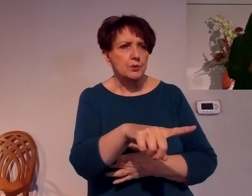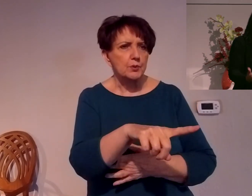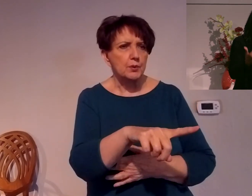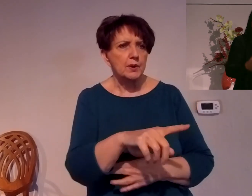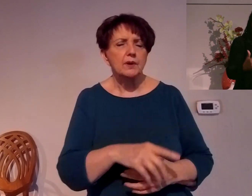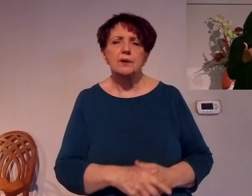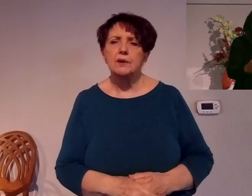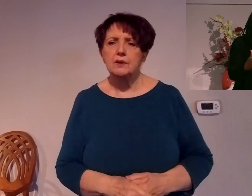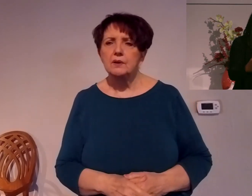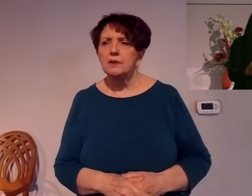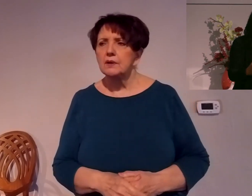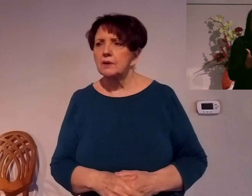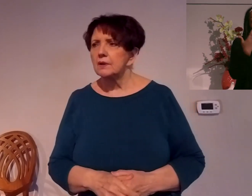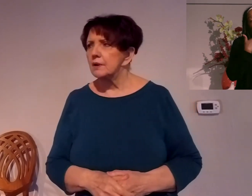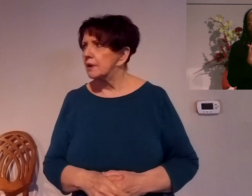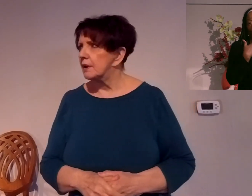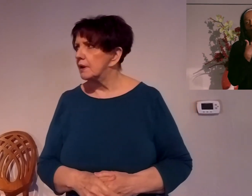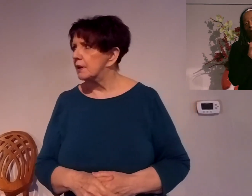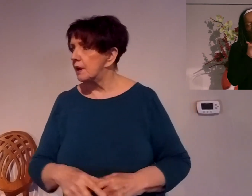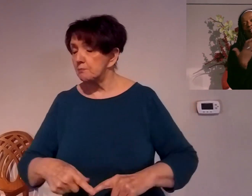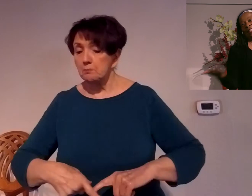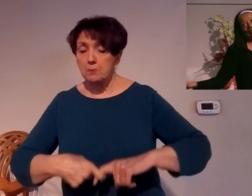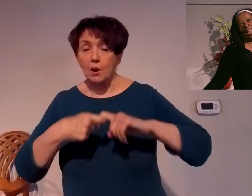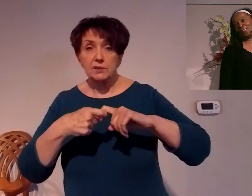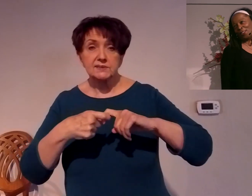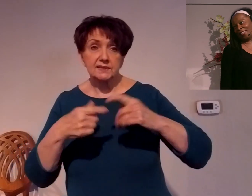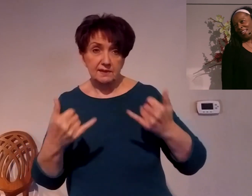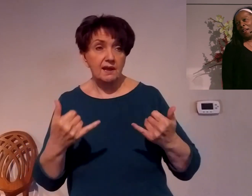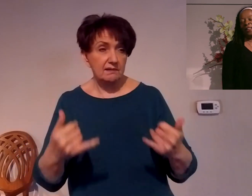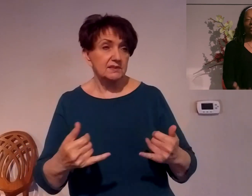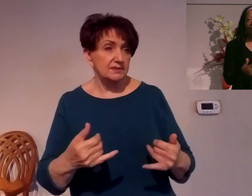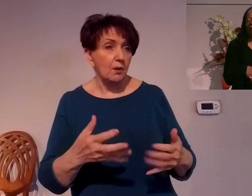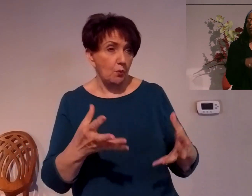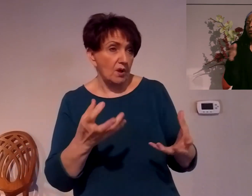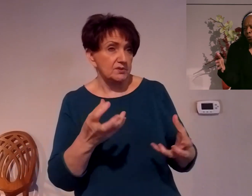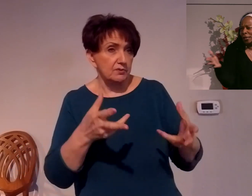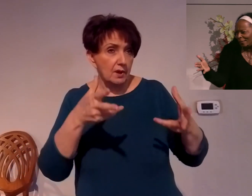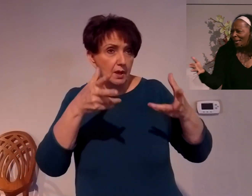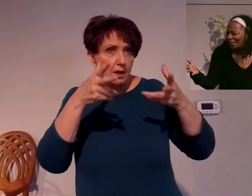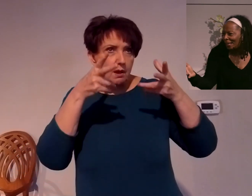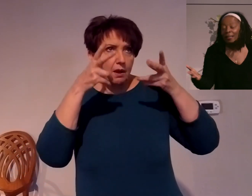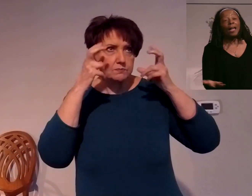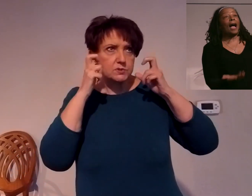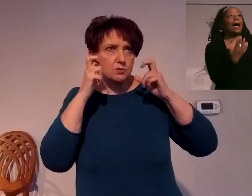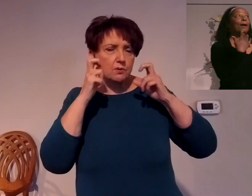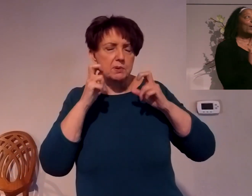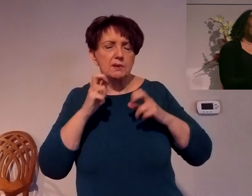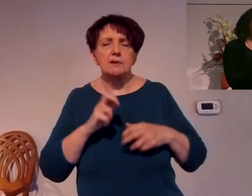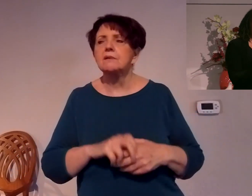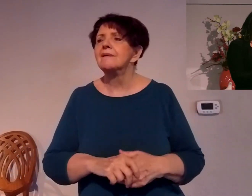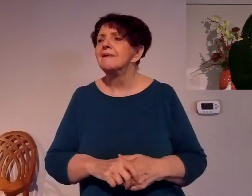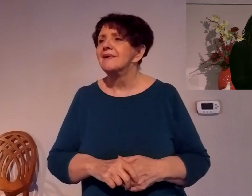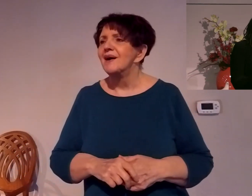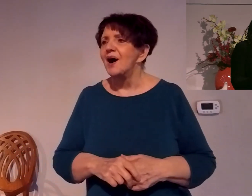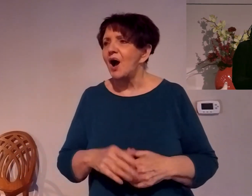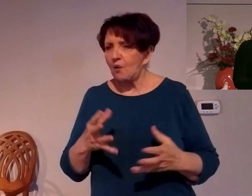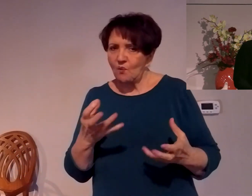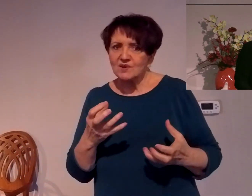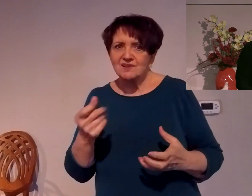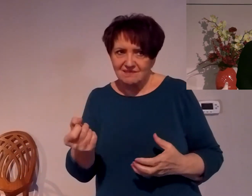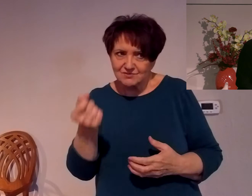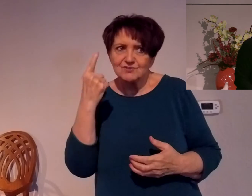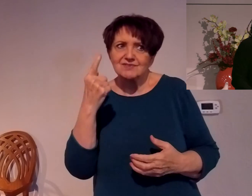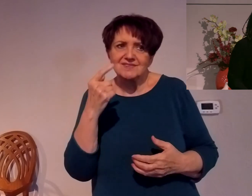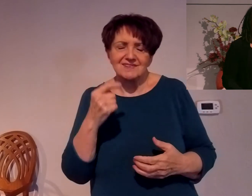Now I'm pausing because I want to take that in, actually. I was going to say, so you can take it in. I want to take it